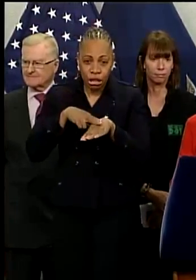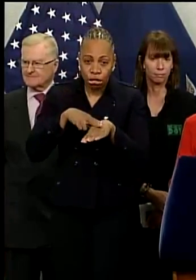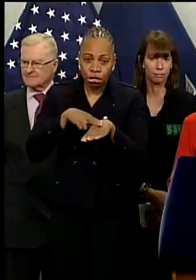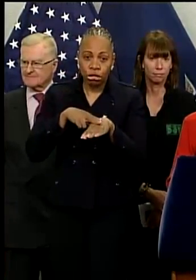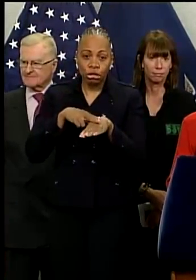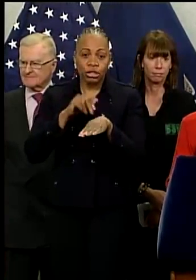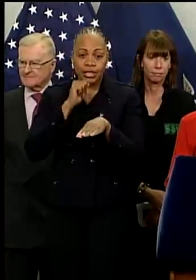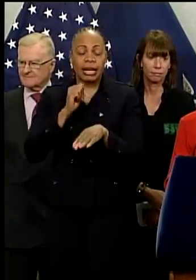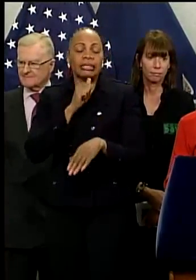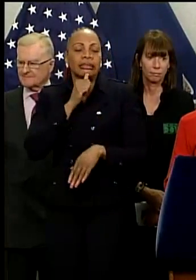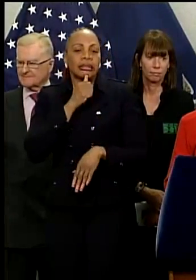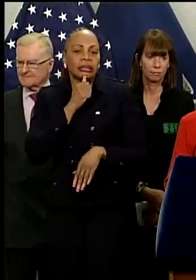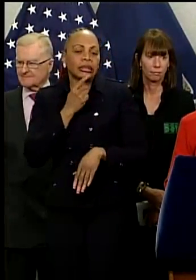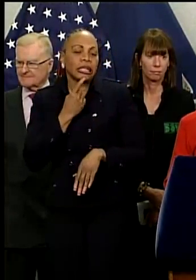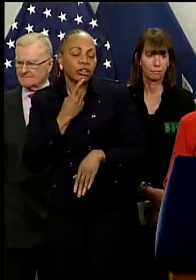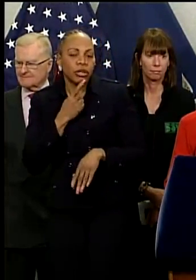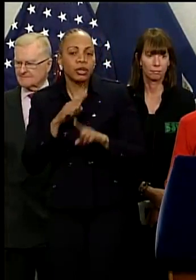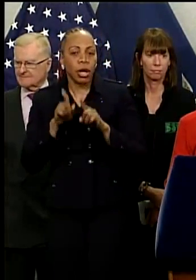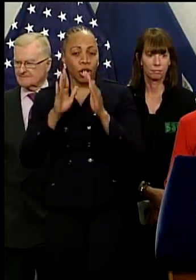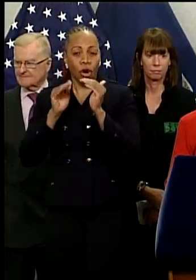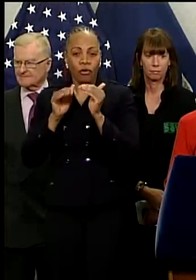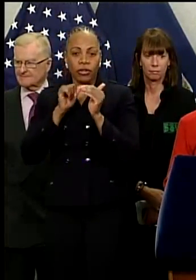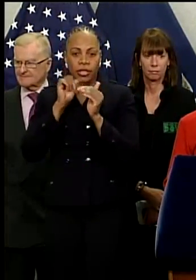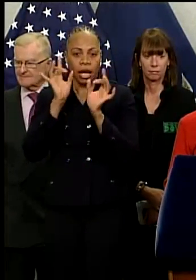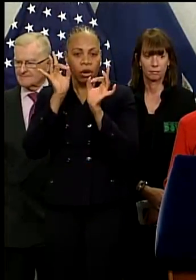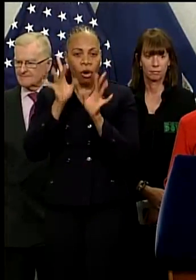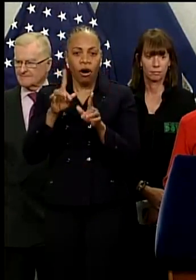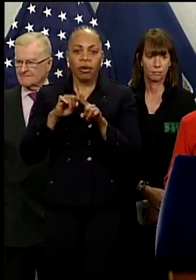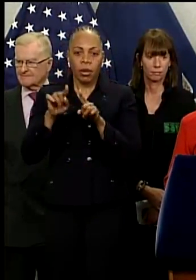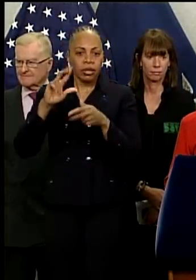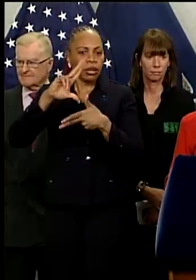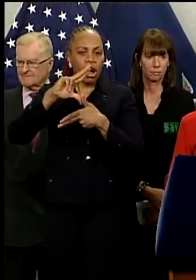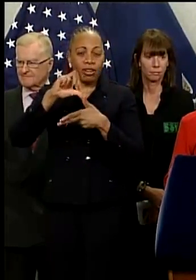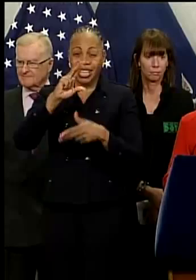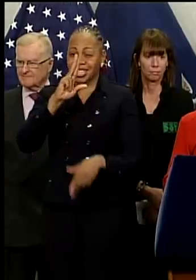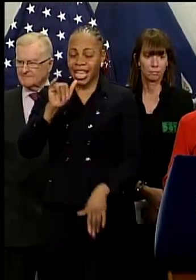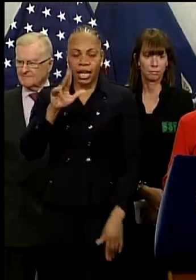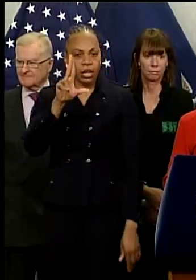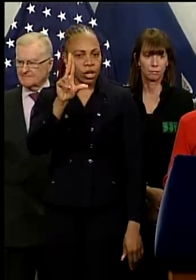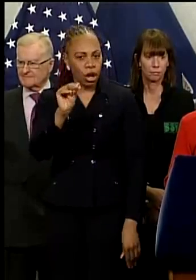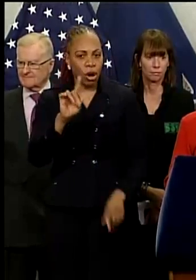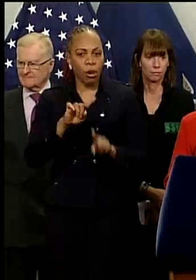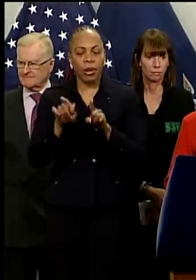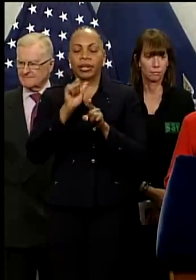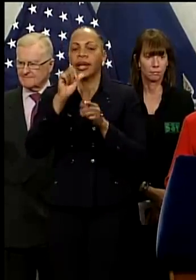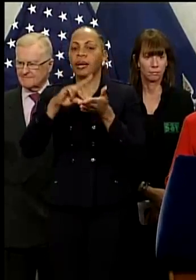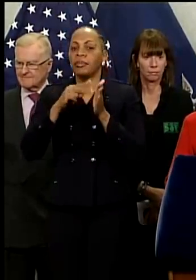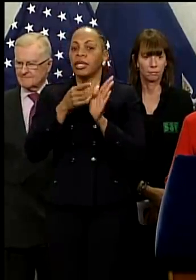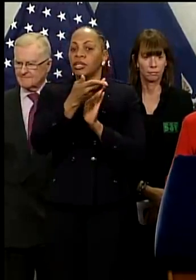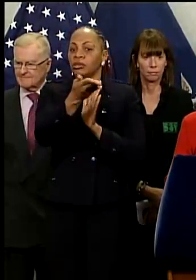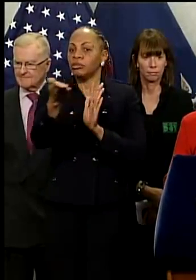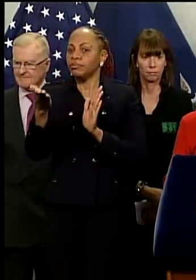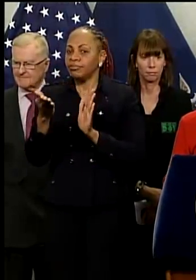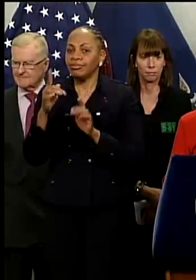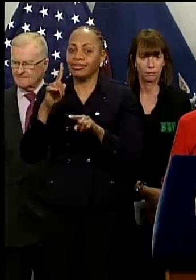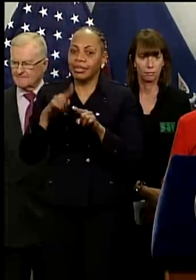be anything drastic, and it's certainly not going to be a Hurricane Sandy. But that doesn't mean you can't get